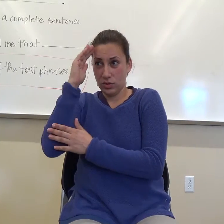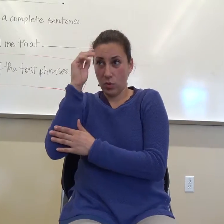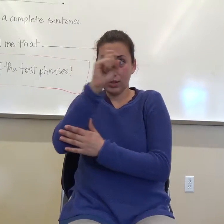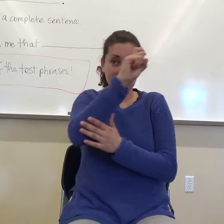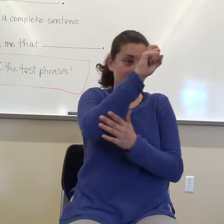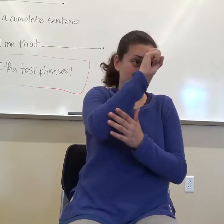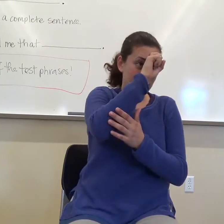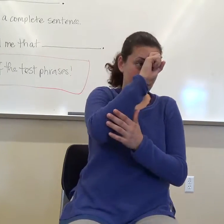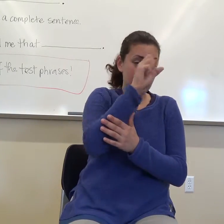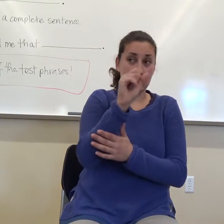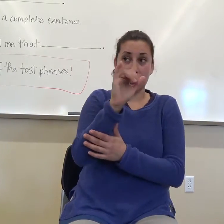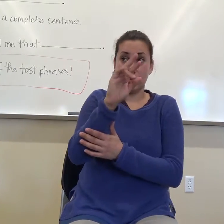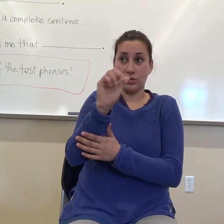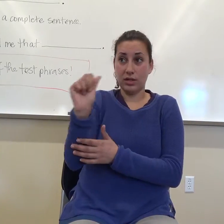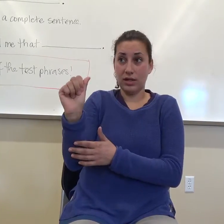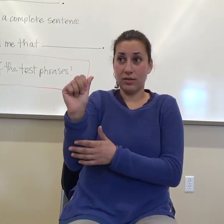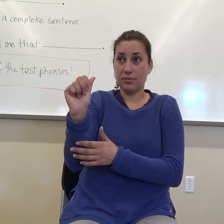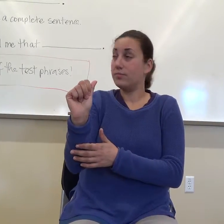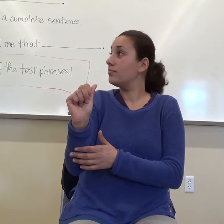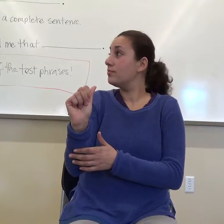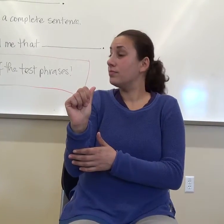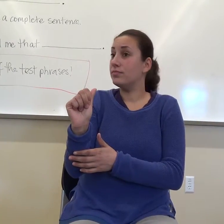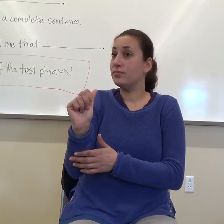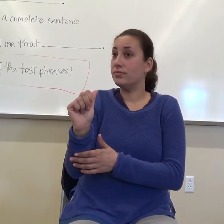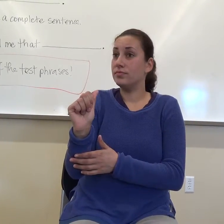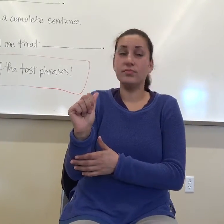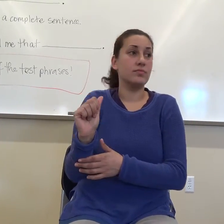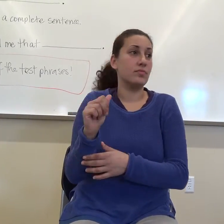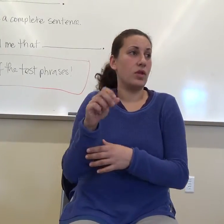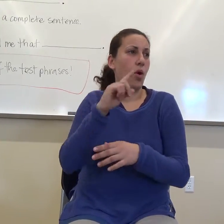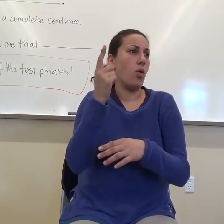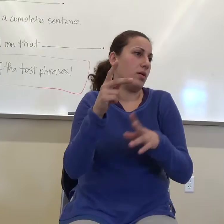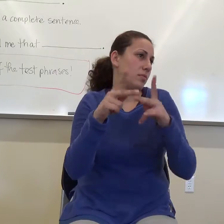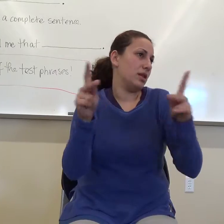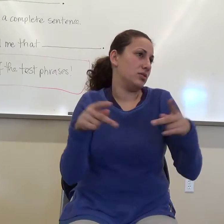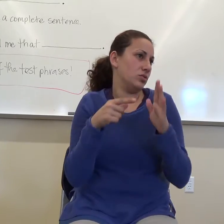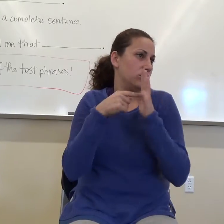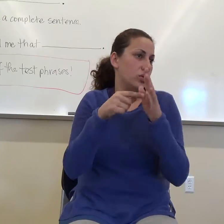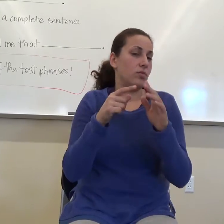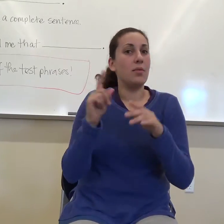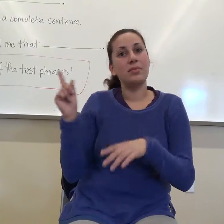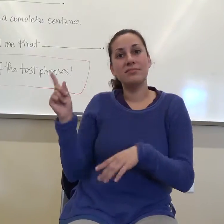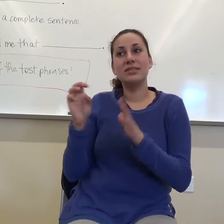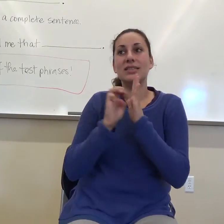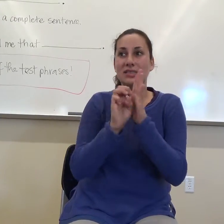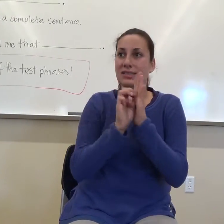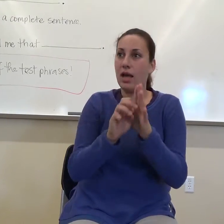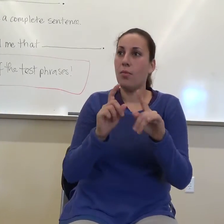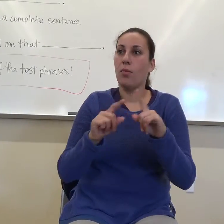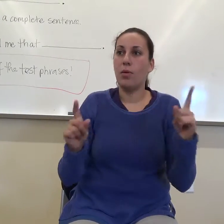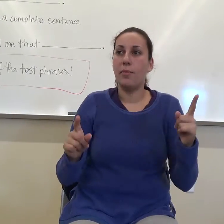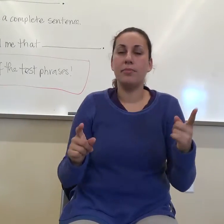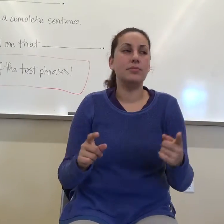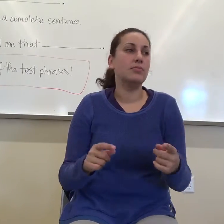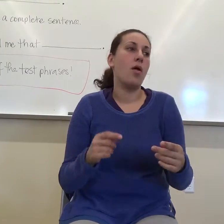only 4 places this appears? No, not necessarily. It's an example of them, but it may be in more places.